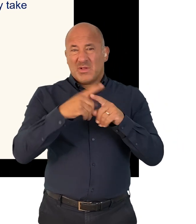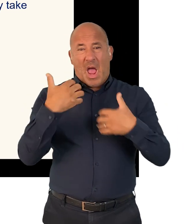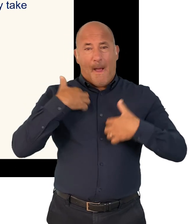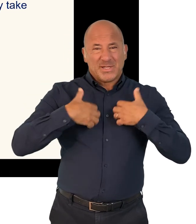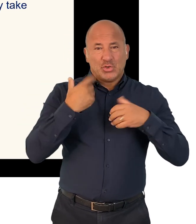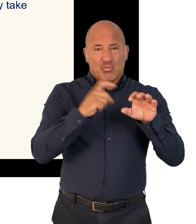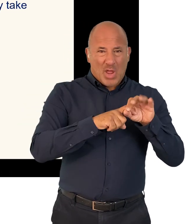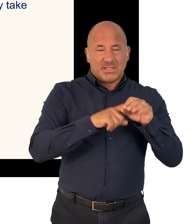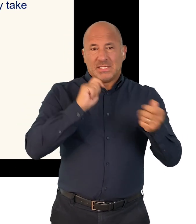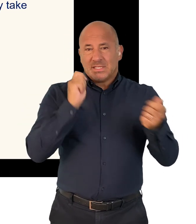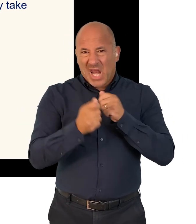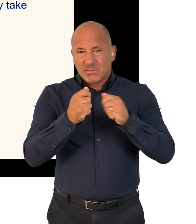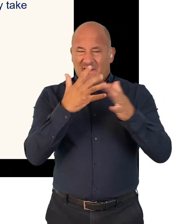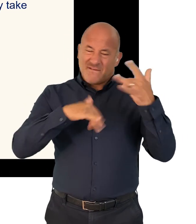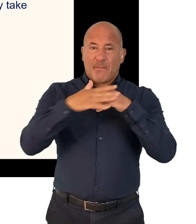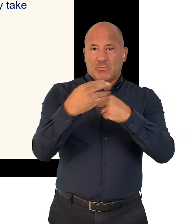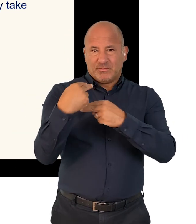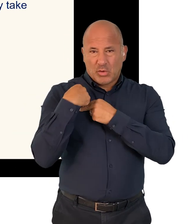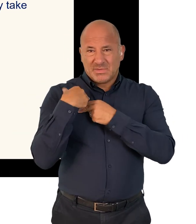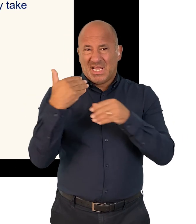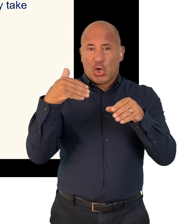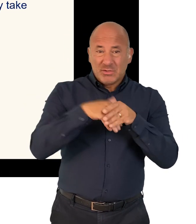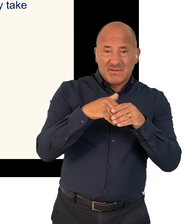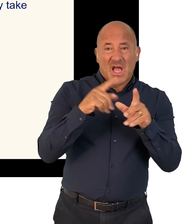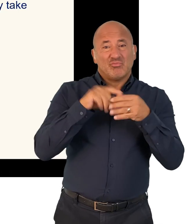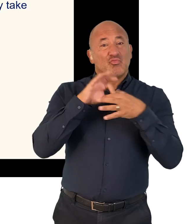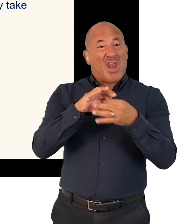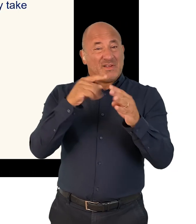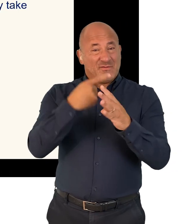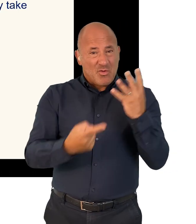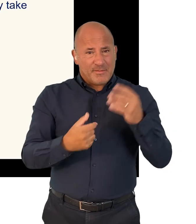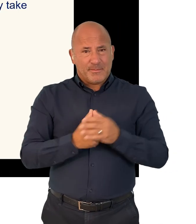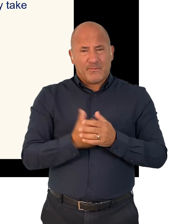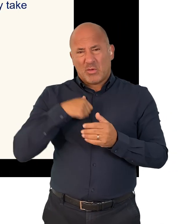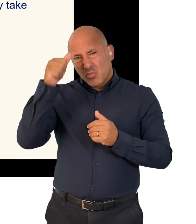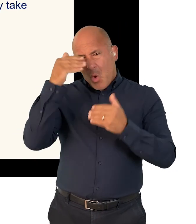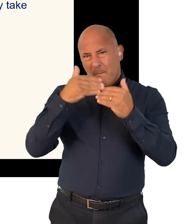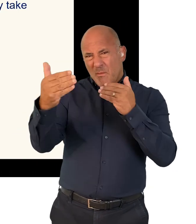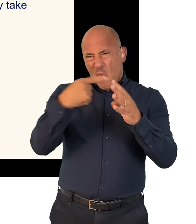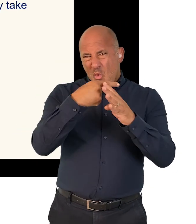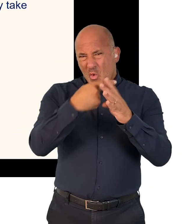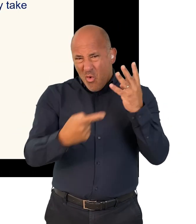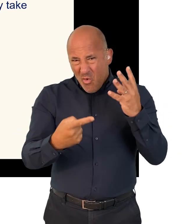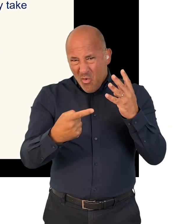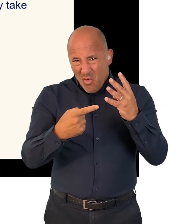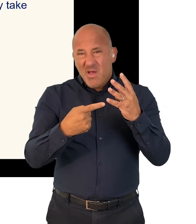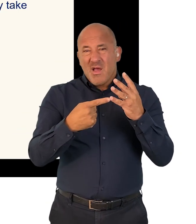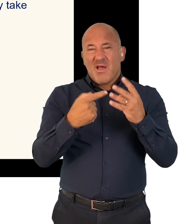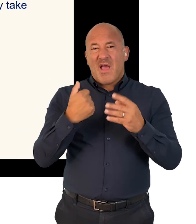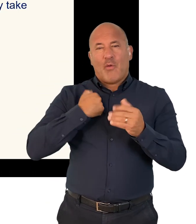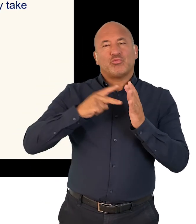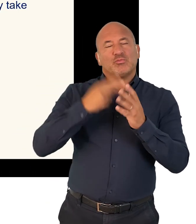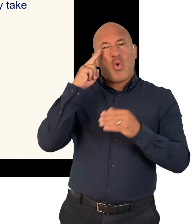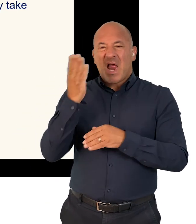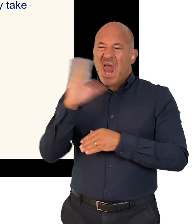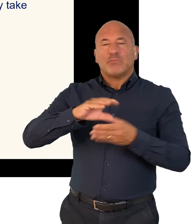quality, dynamism, environmental responsibility, and inclusivity and relevance. You can find